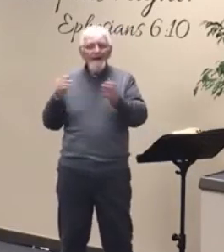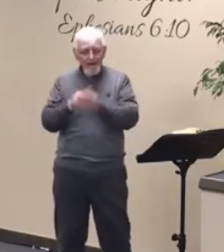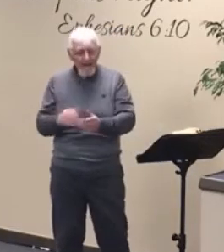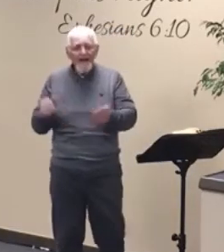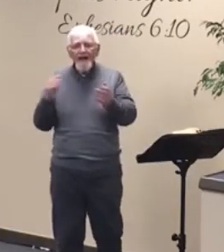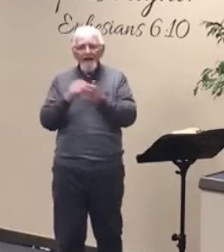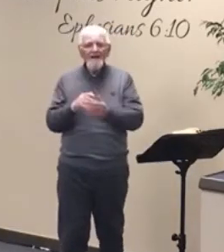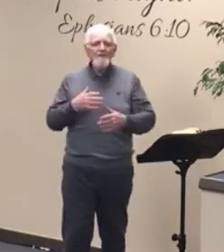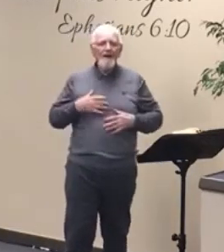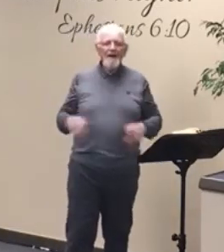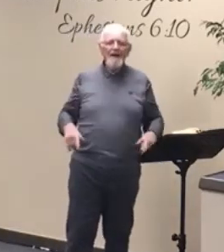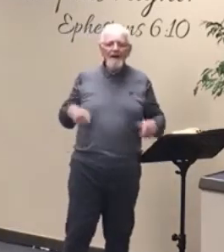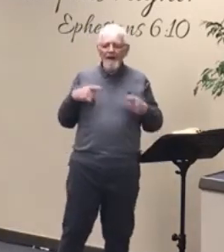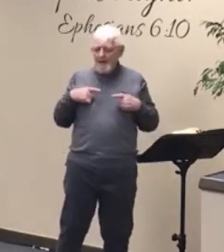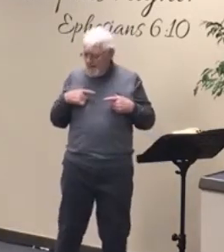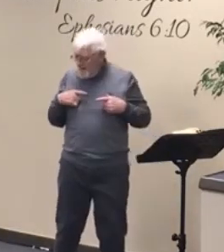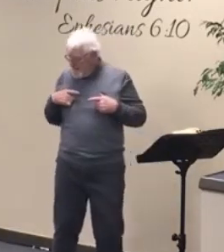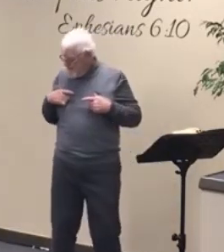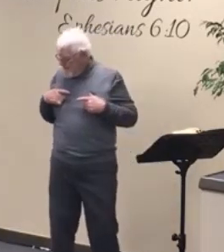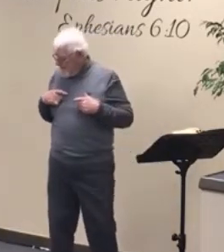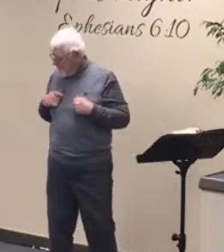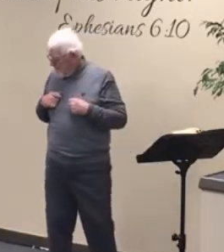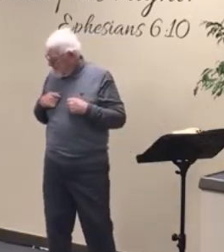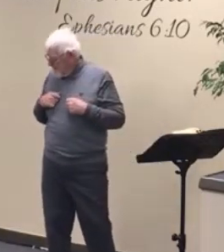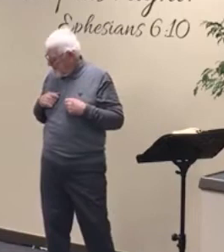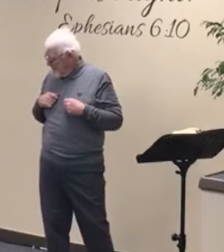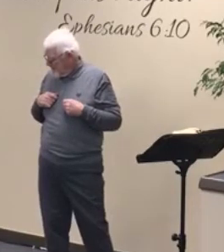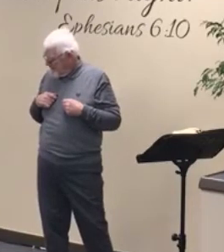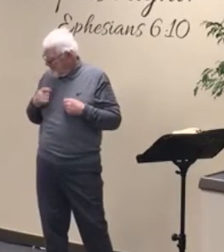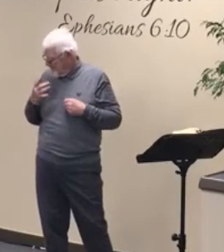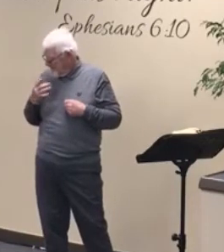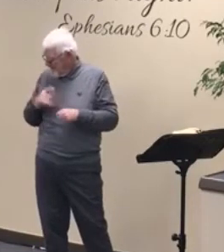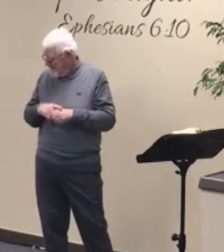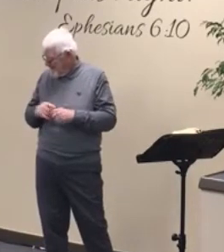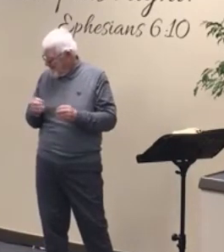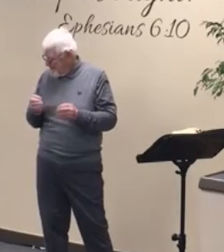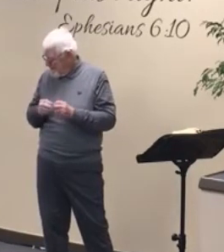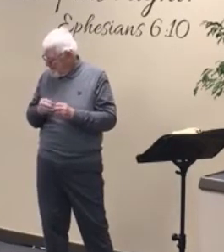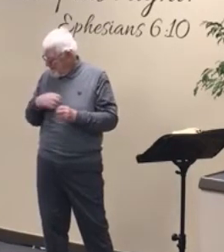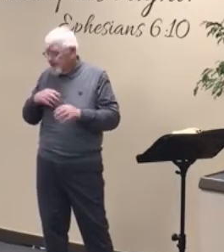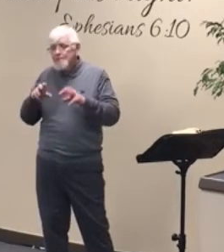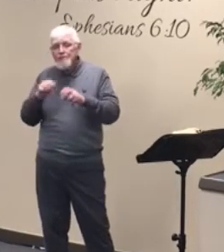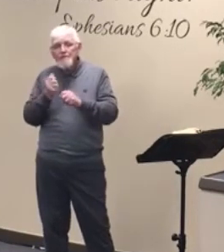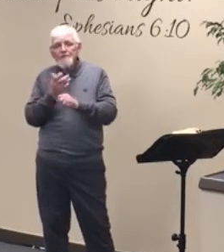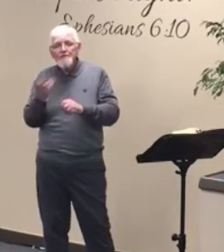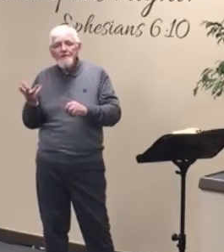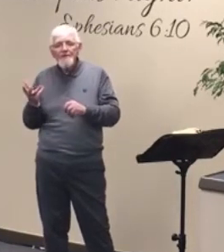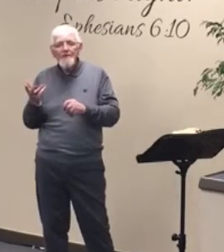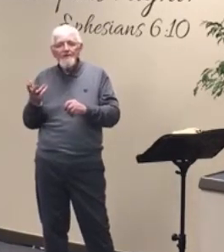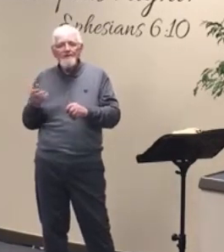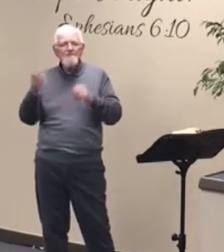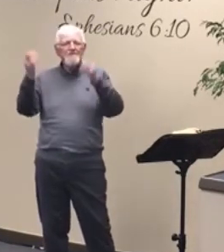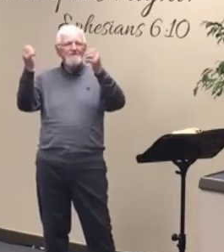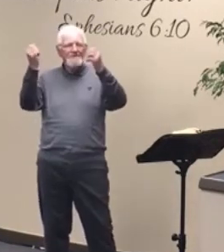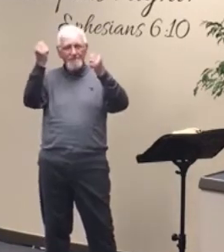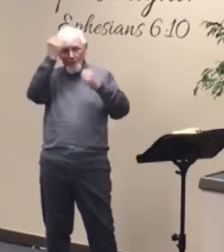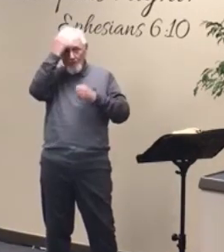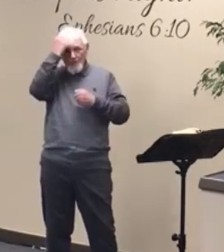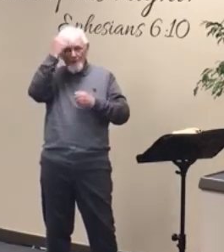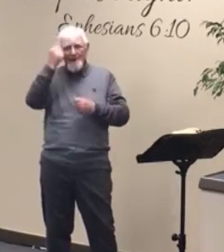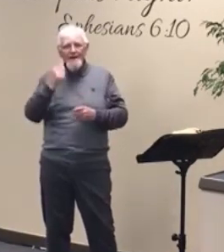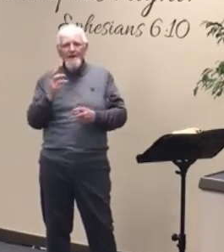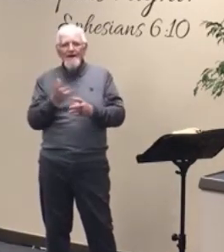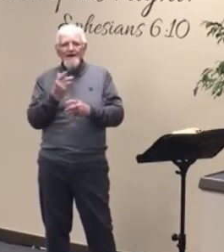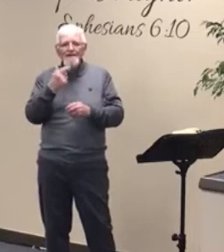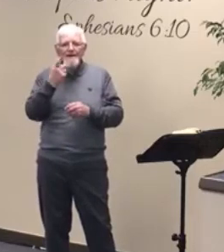life, yeah, probably that many times, 5 times or more, I have done something absolutely stupid.